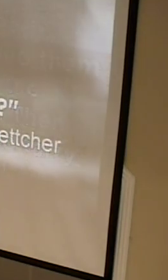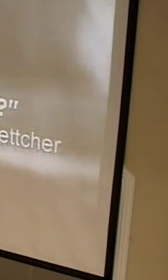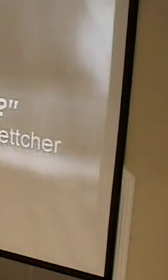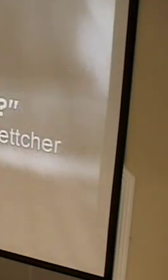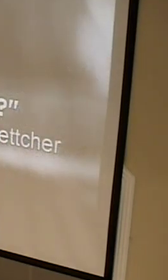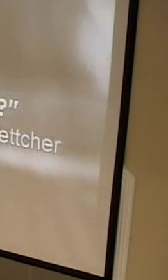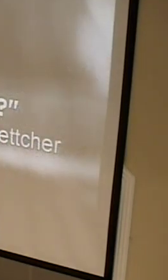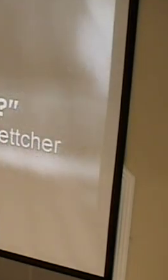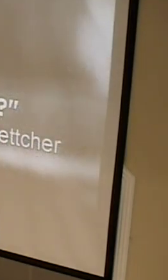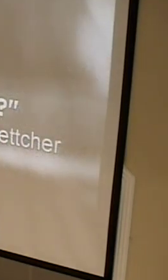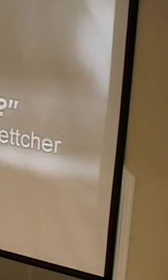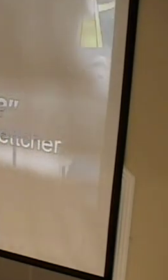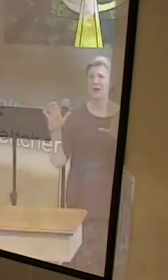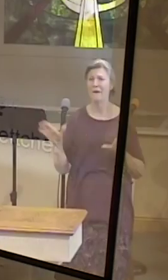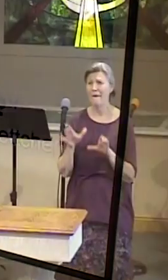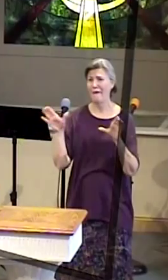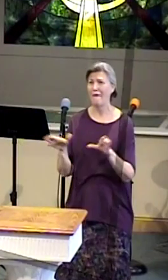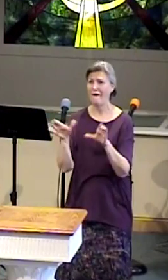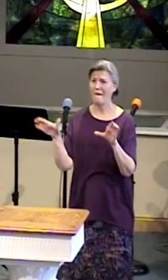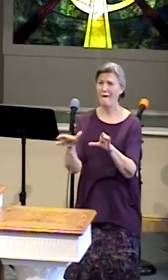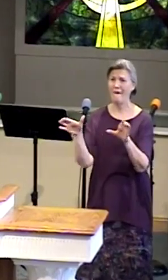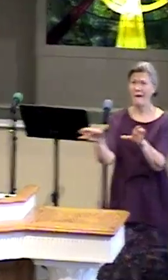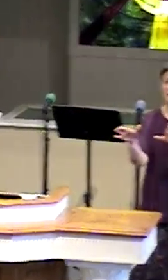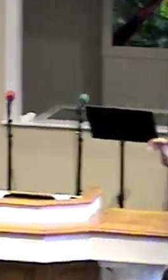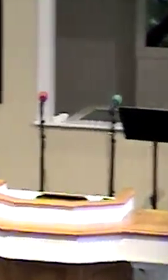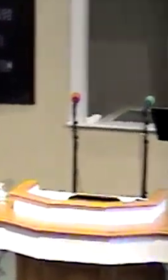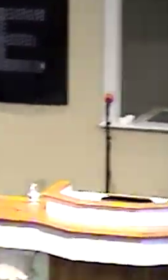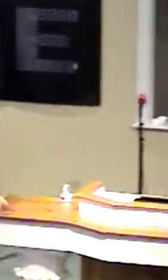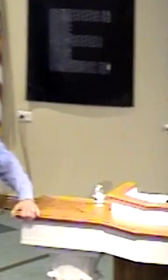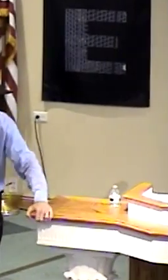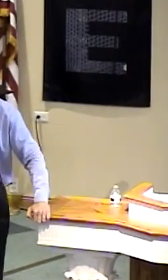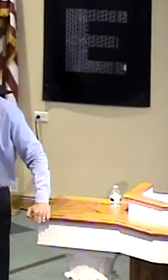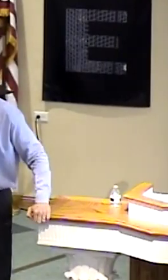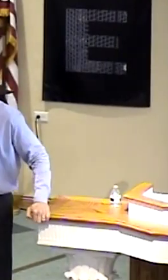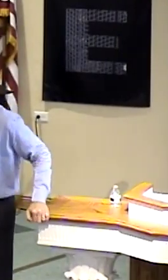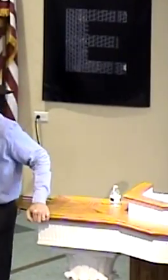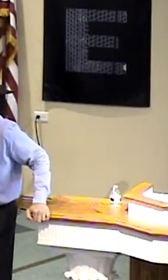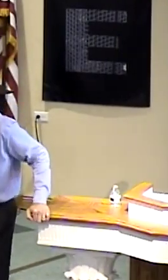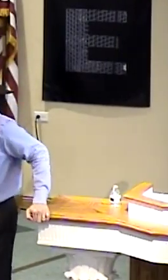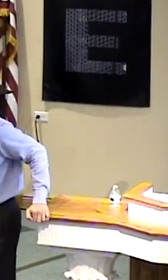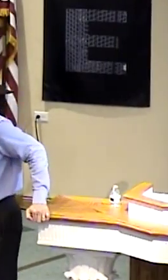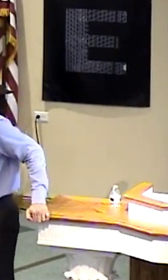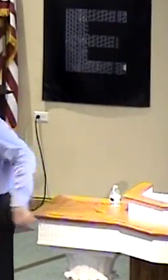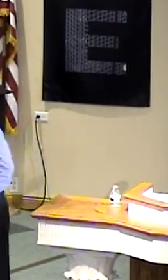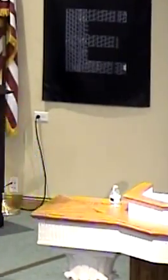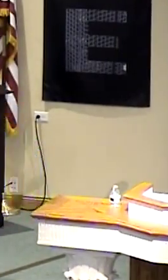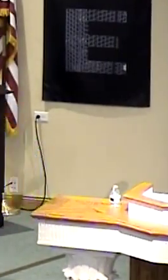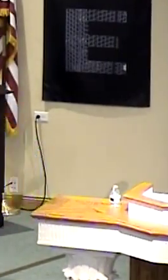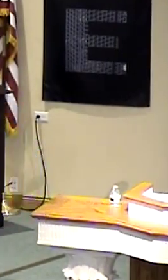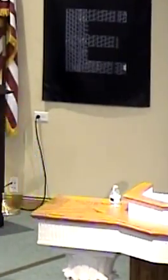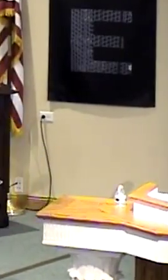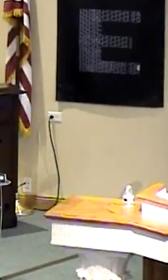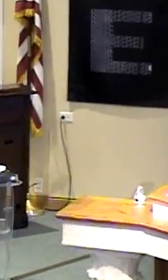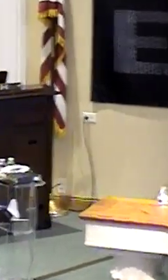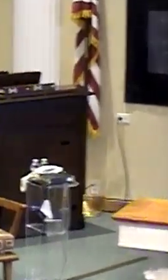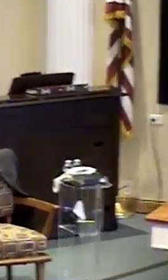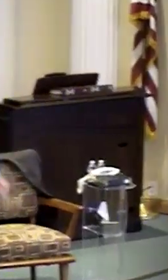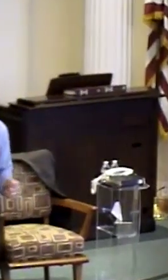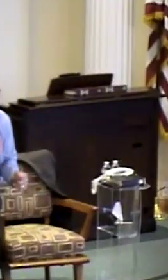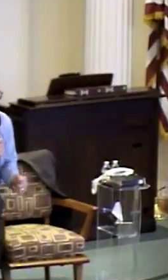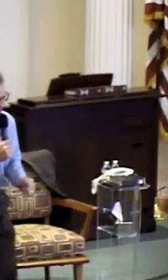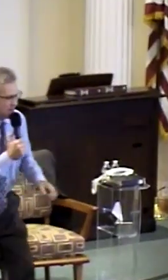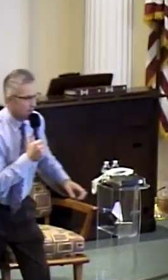much? So what? Can you possibly do too much to get to heaven? Can